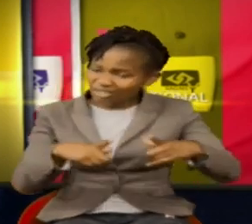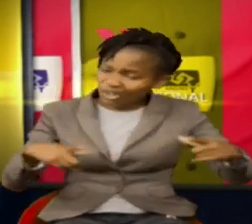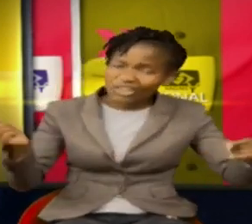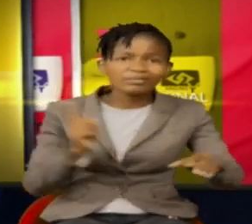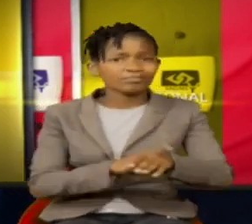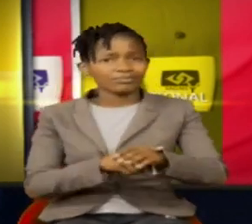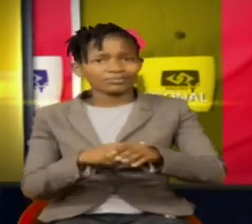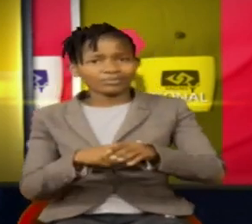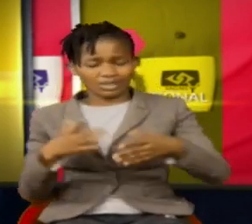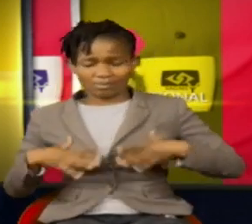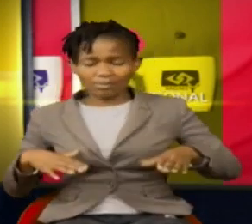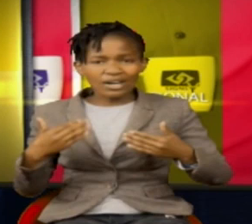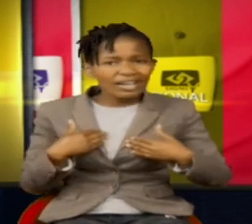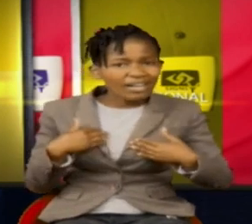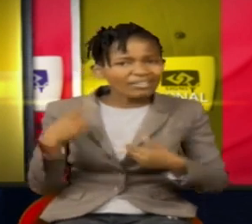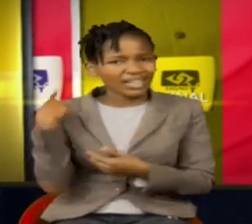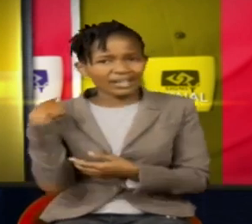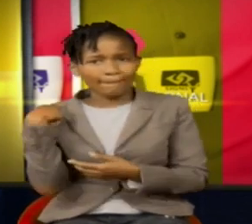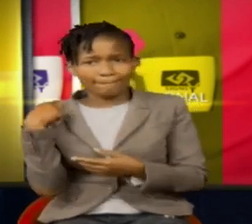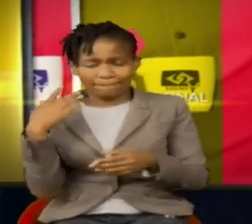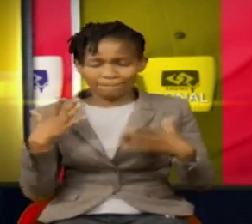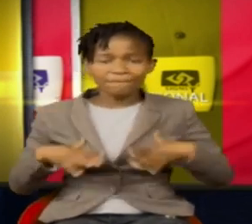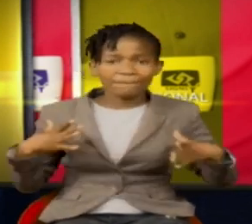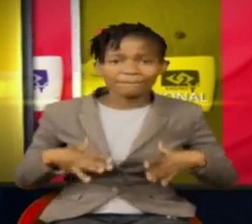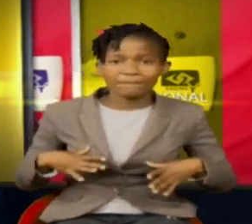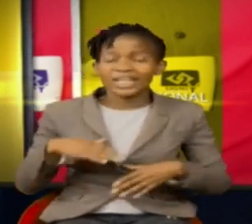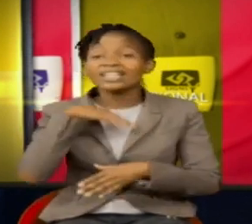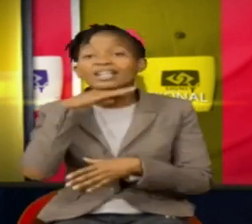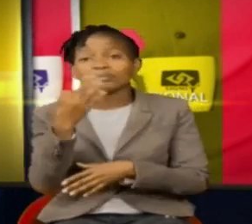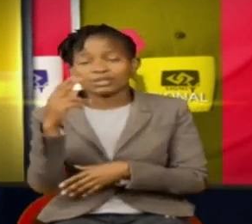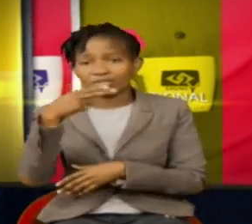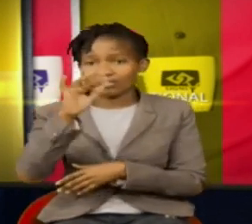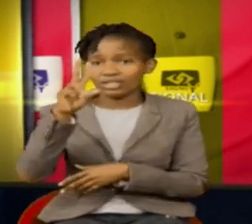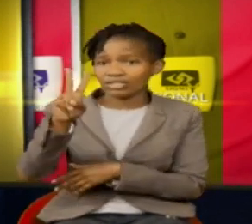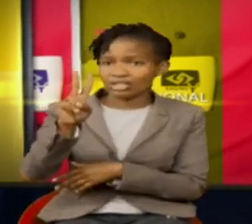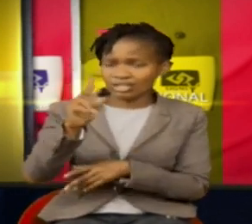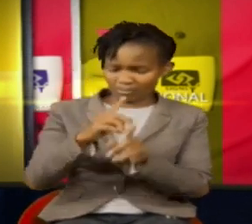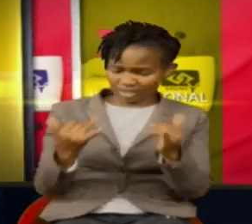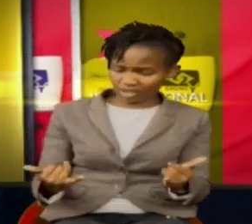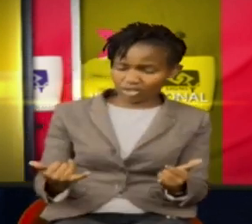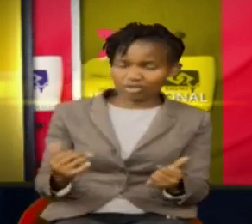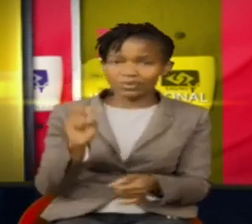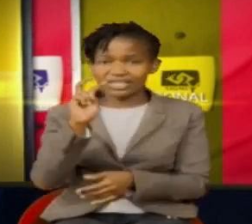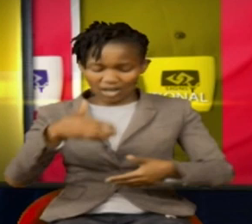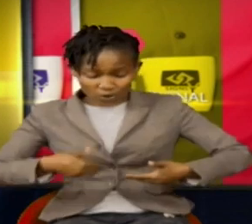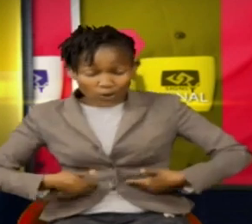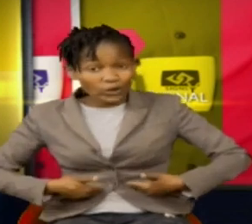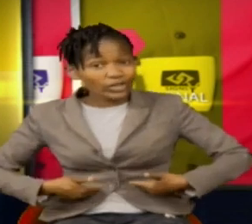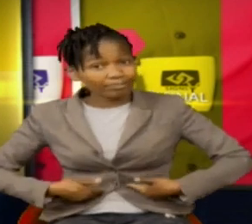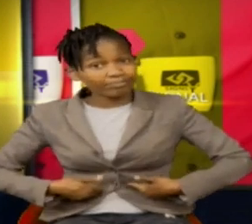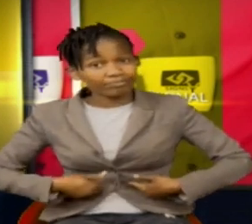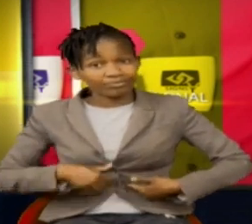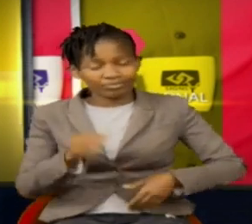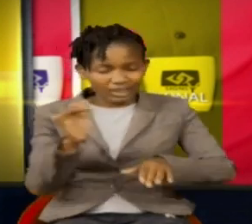have gotten like numb about it. You've had so many guys die about HIV AIDS. Mm-hmm. But right now we're seeing youth